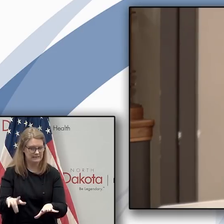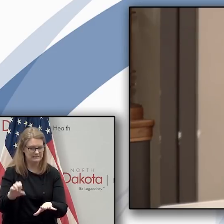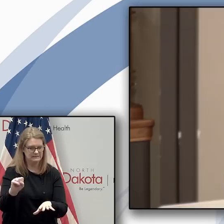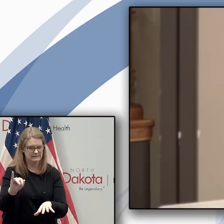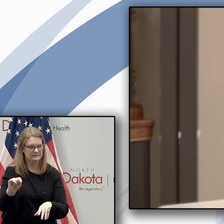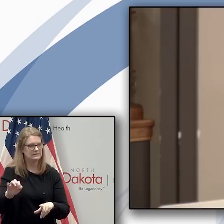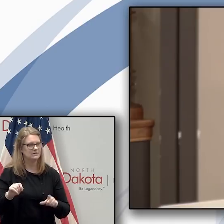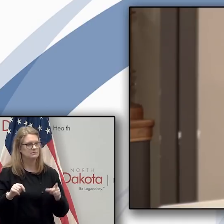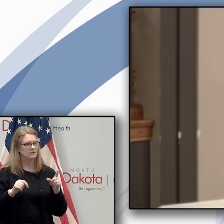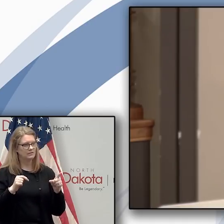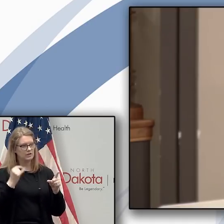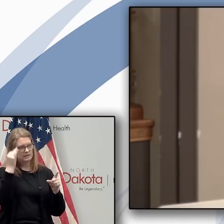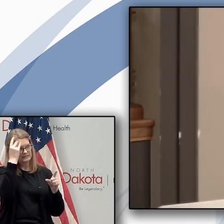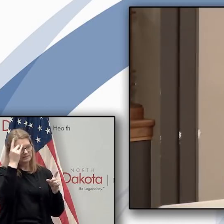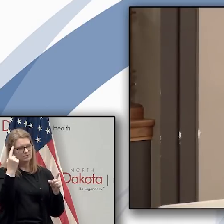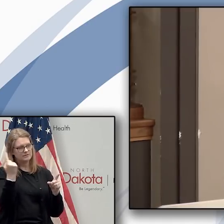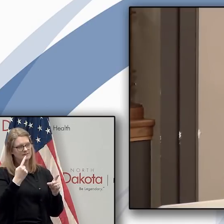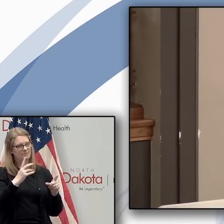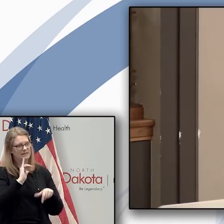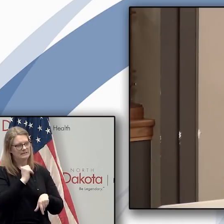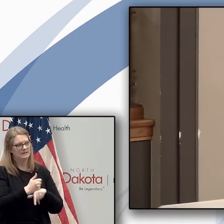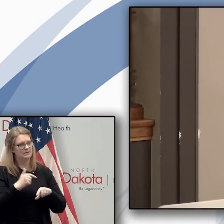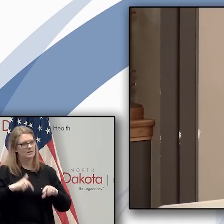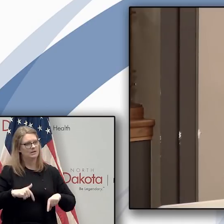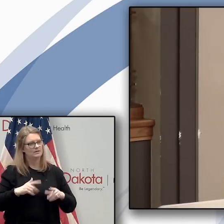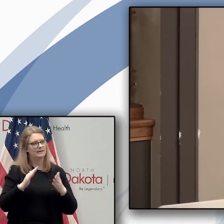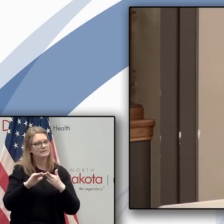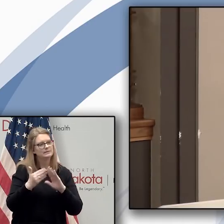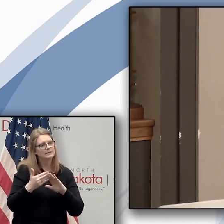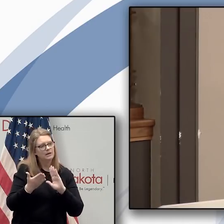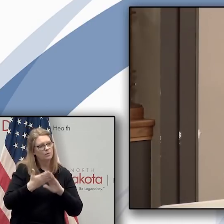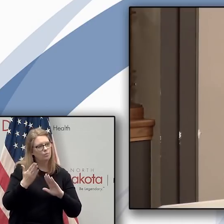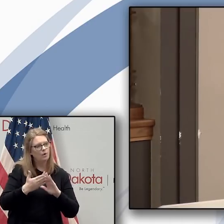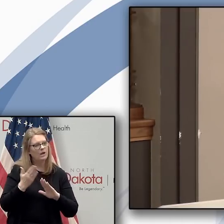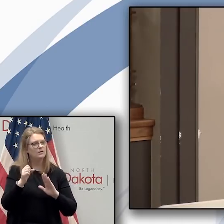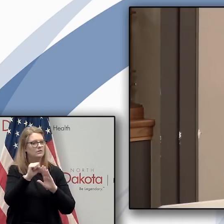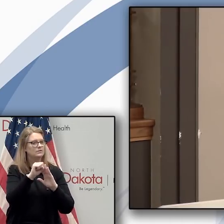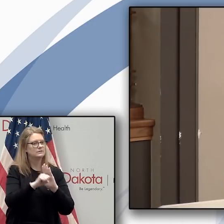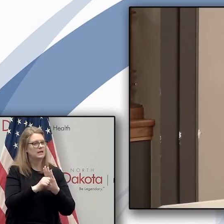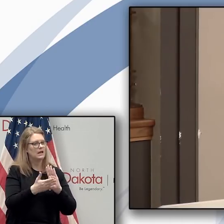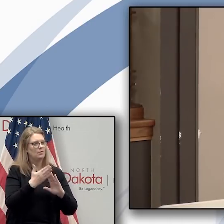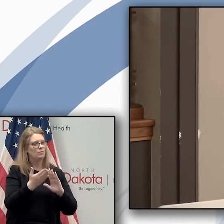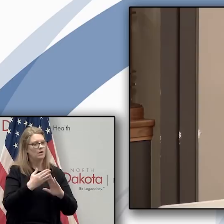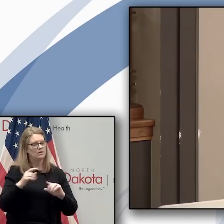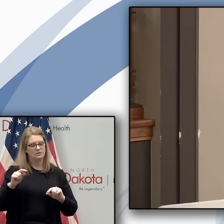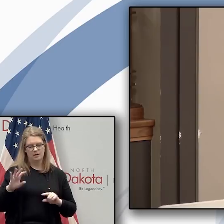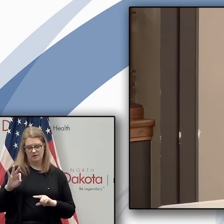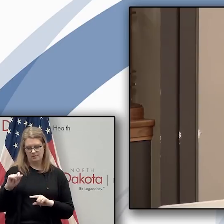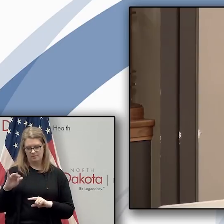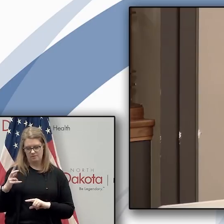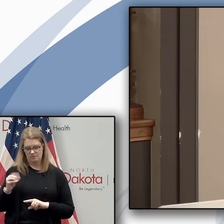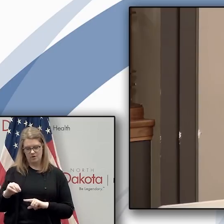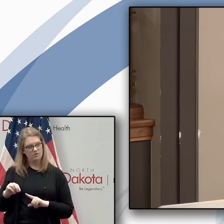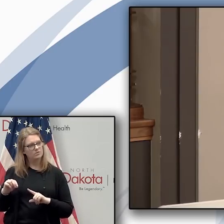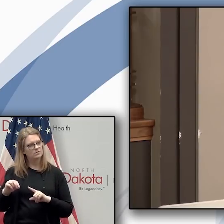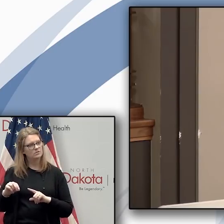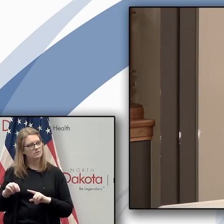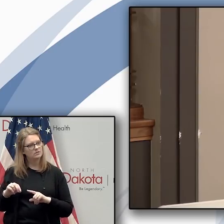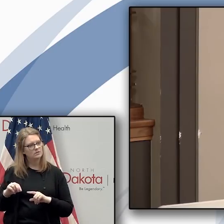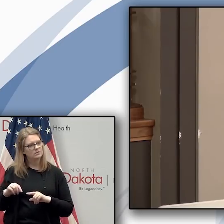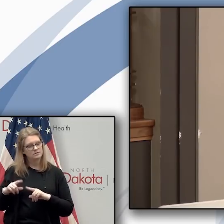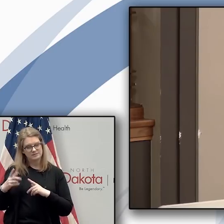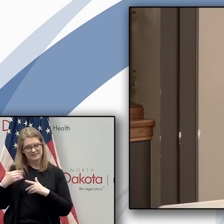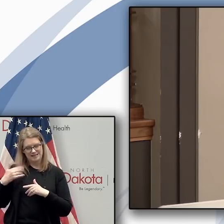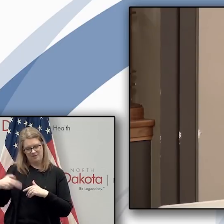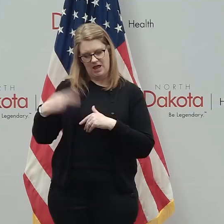any consideration for doing something like that, whether city-run or state-run in Fargo, which has more than half of the cases in the